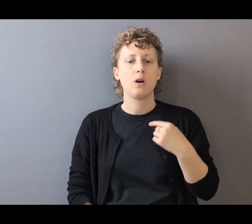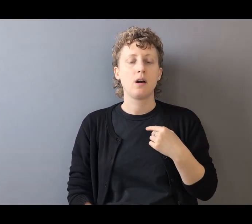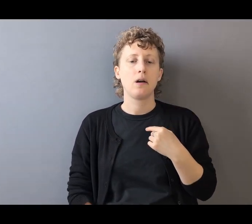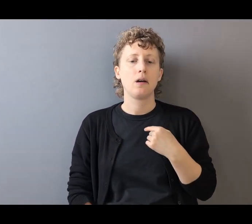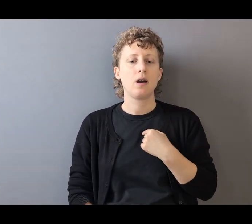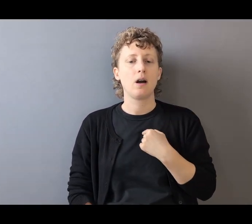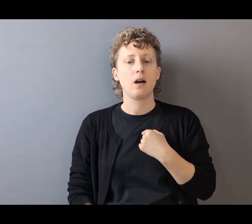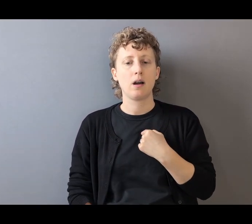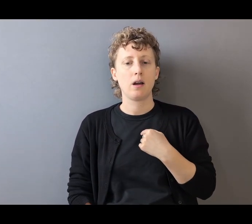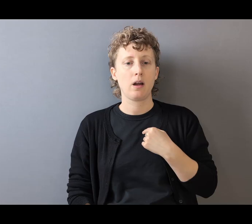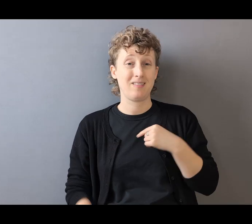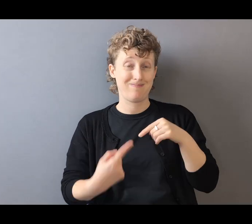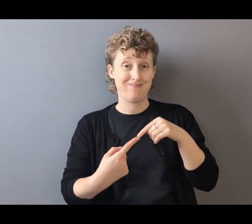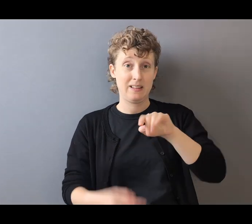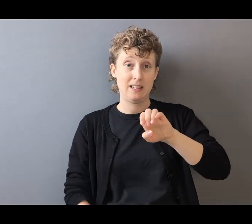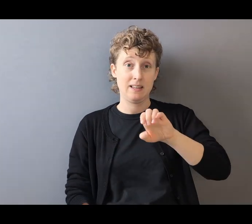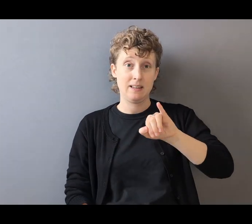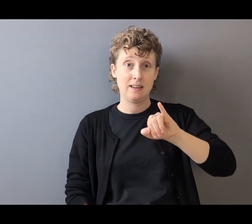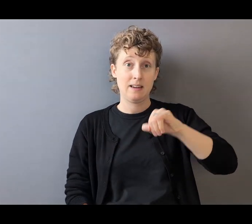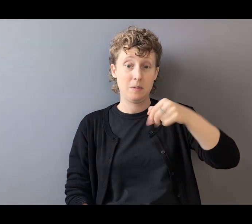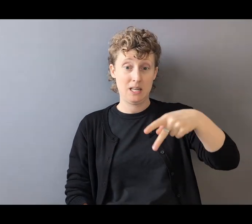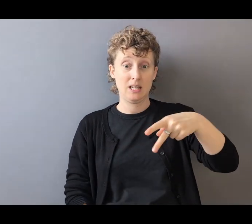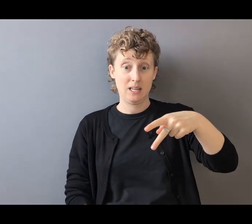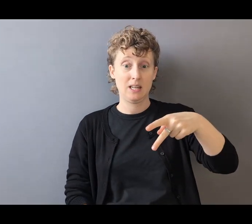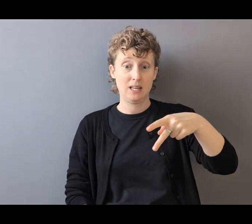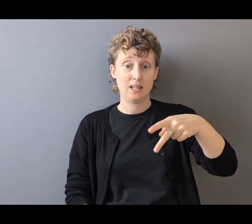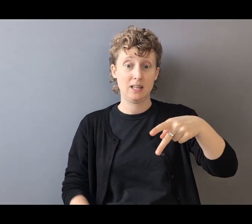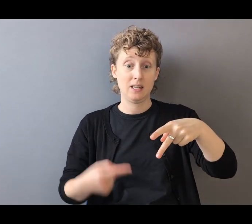for IAAP, I did